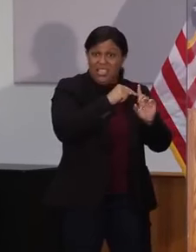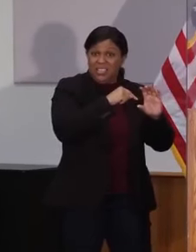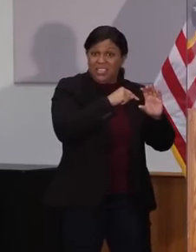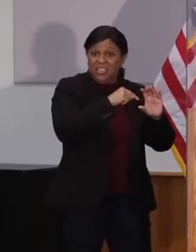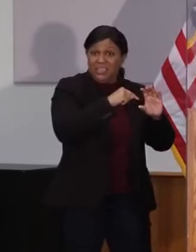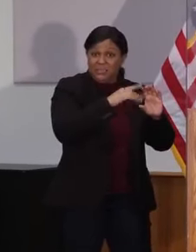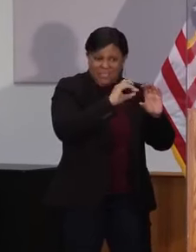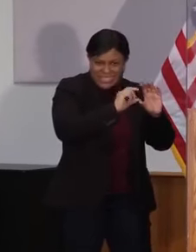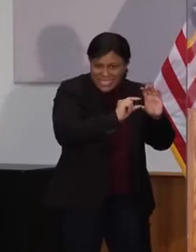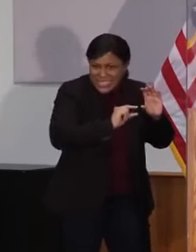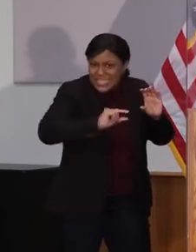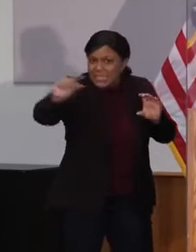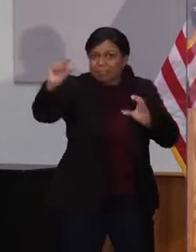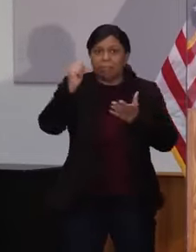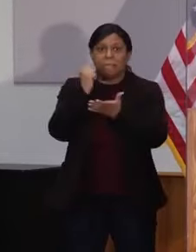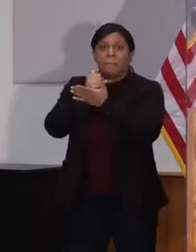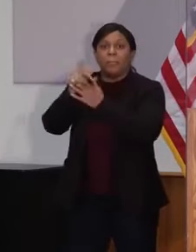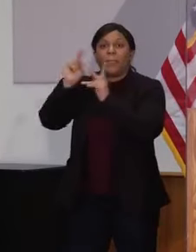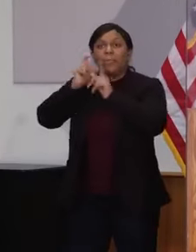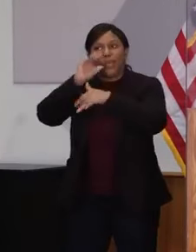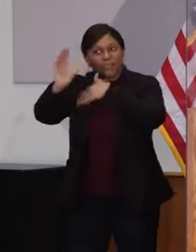them.